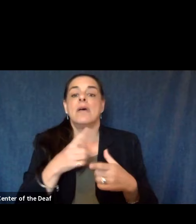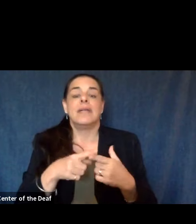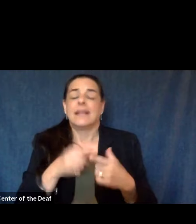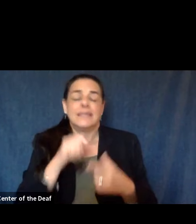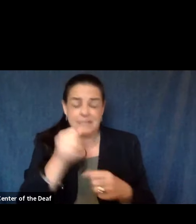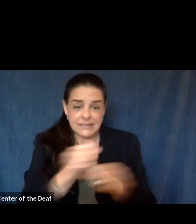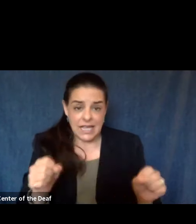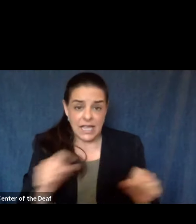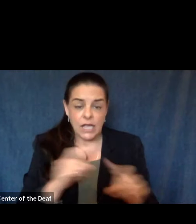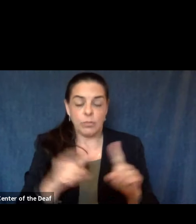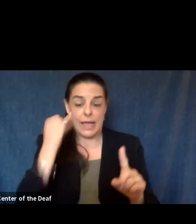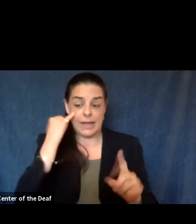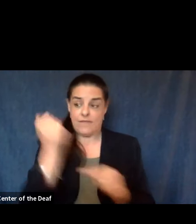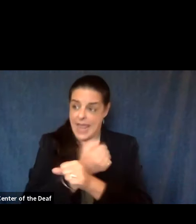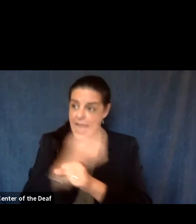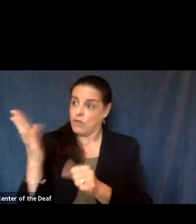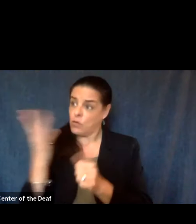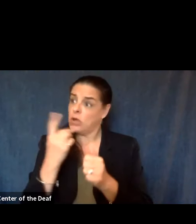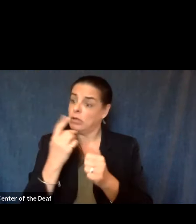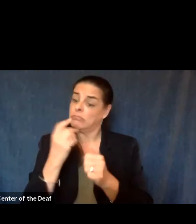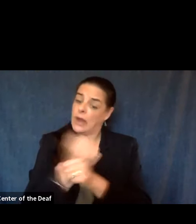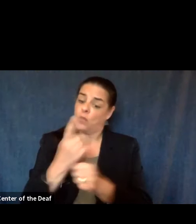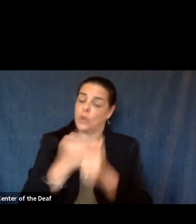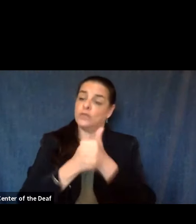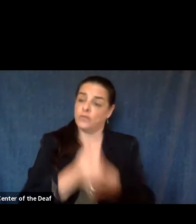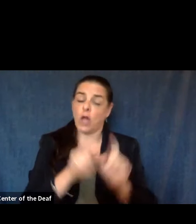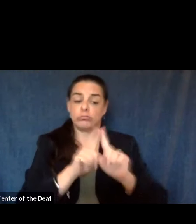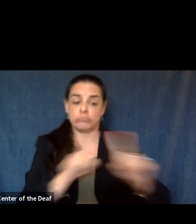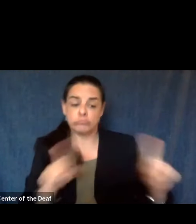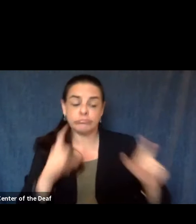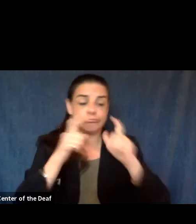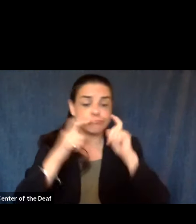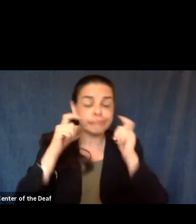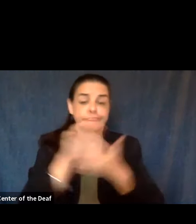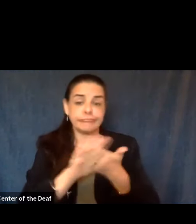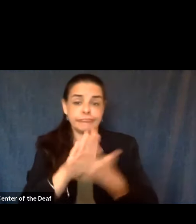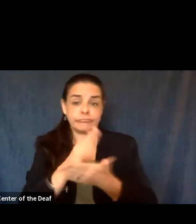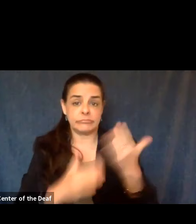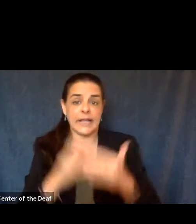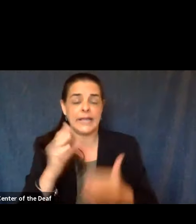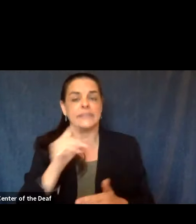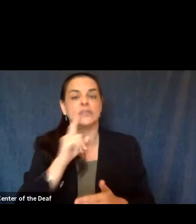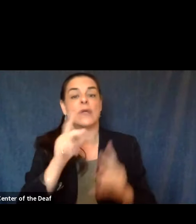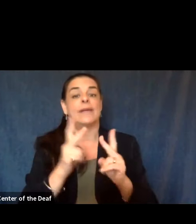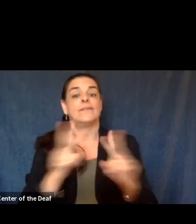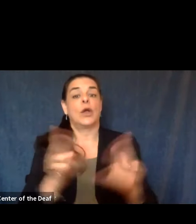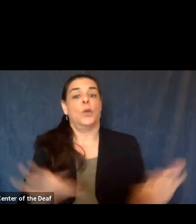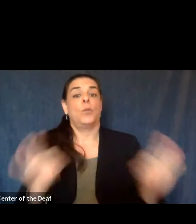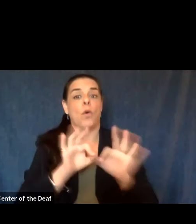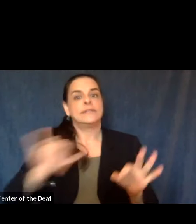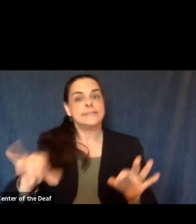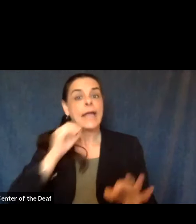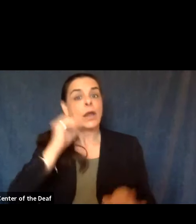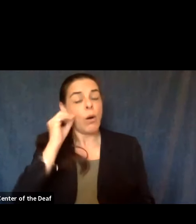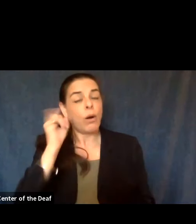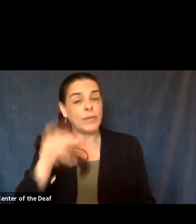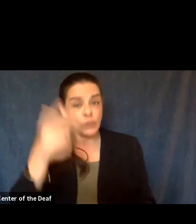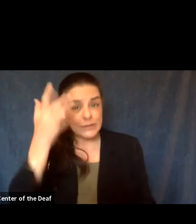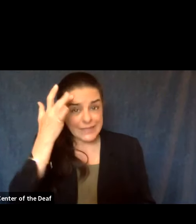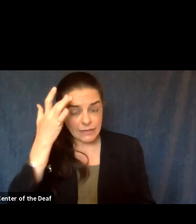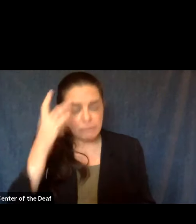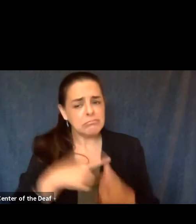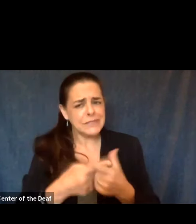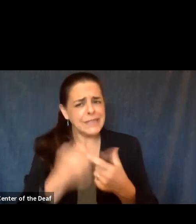if everybody's following social distancing and wearing a mask and washing their hands, and really important, stay home if you're sick, it's safe to be out.